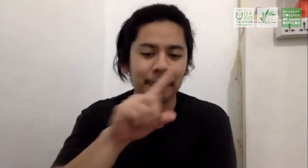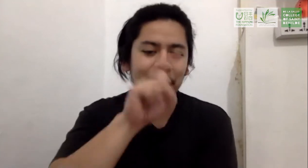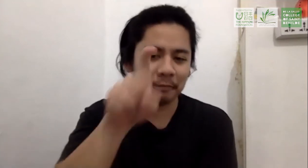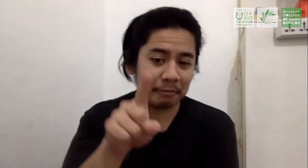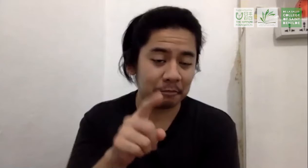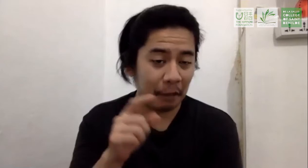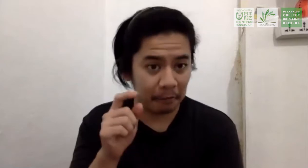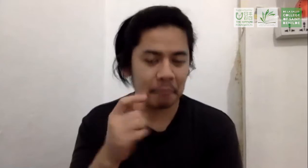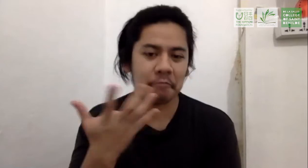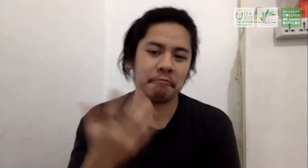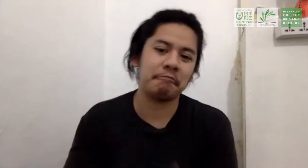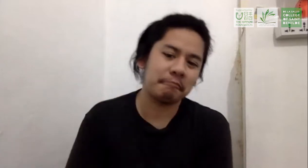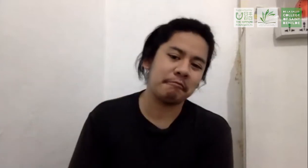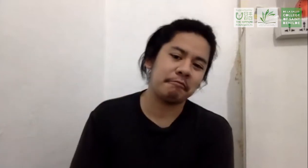okay.